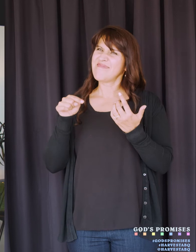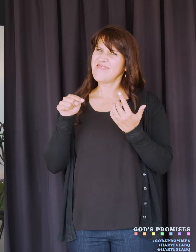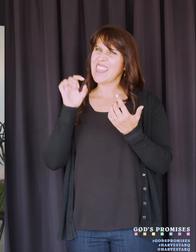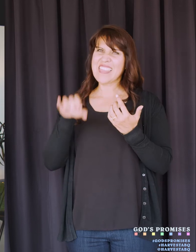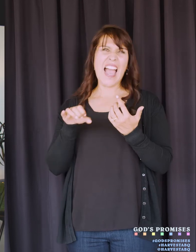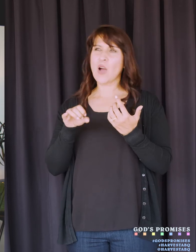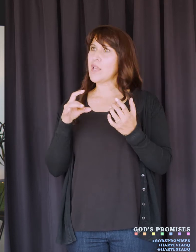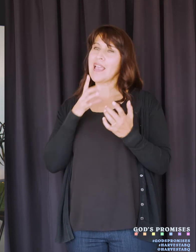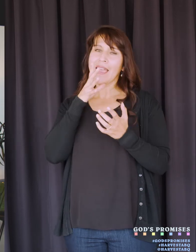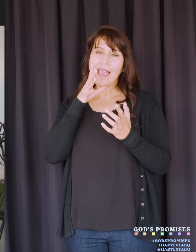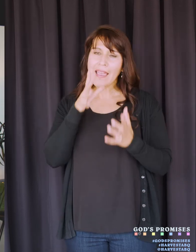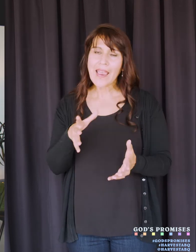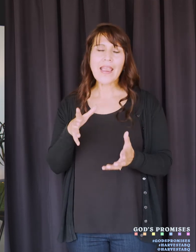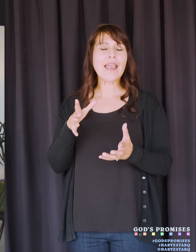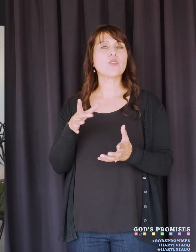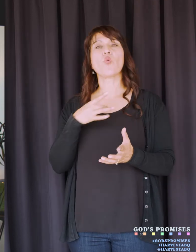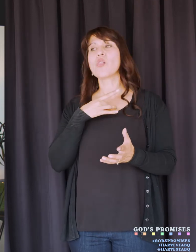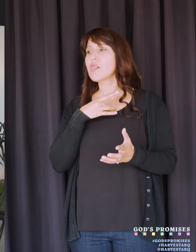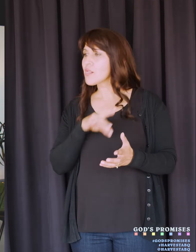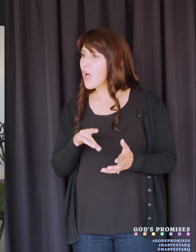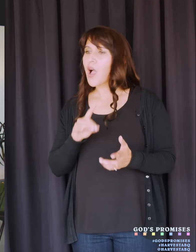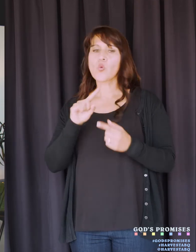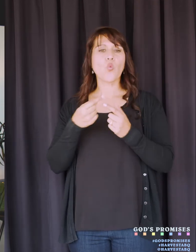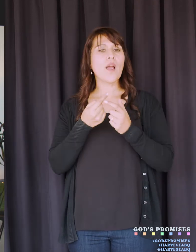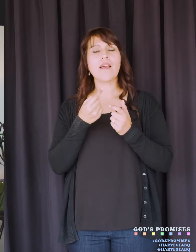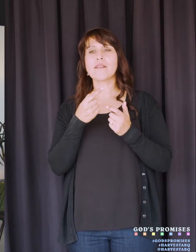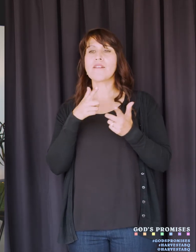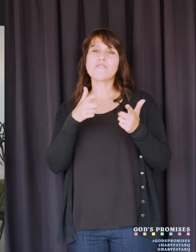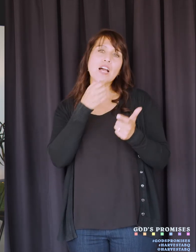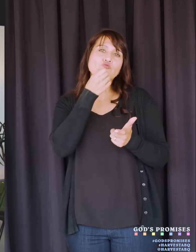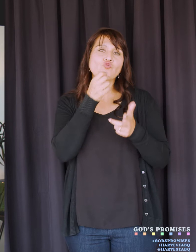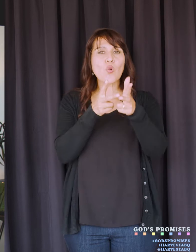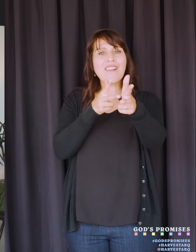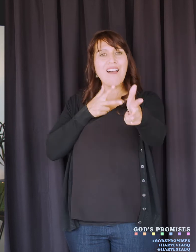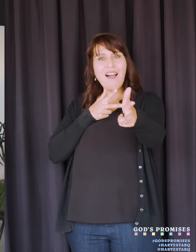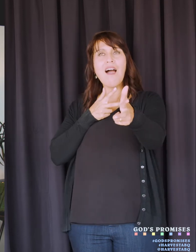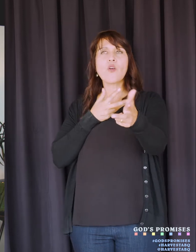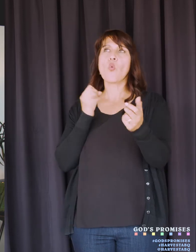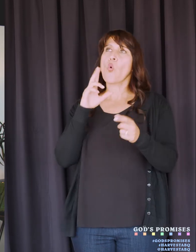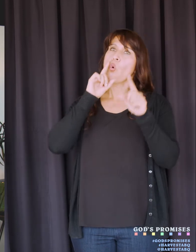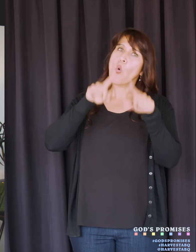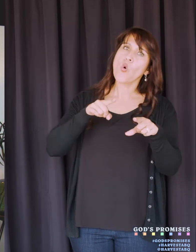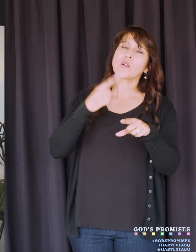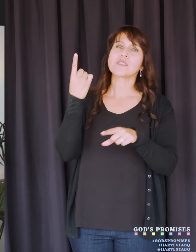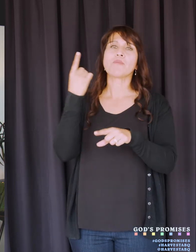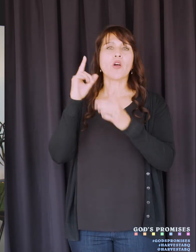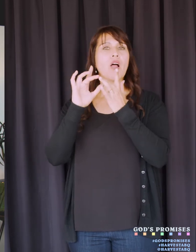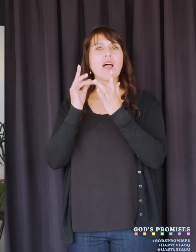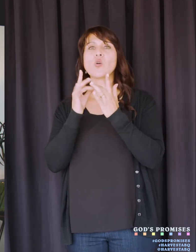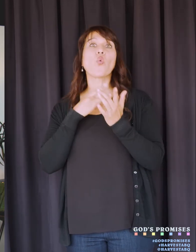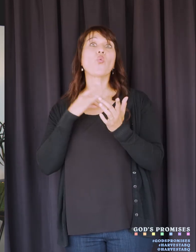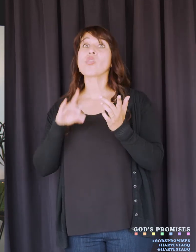we despise when we get in the fast food line or when we order something online, the very thing that we don't like